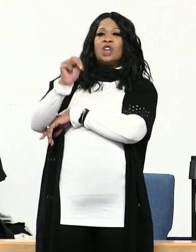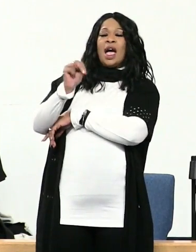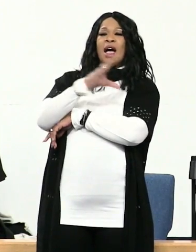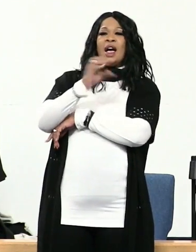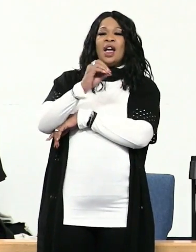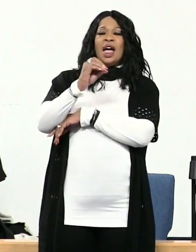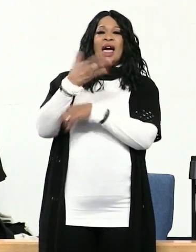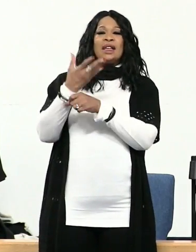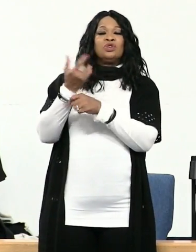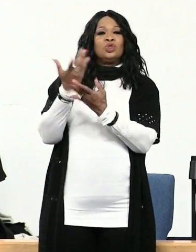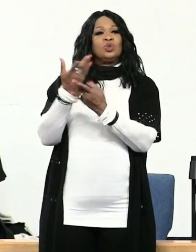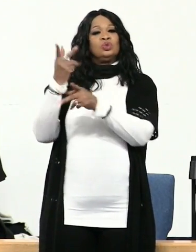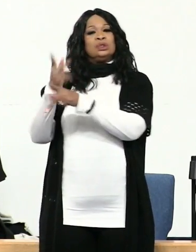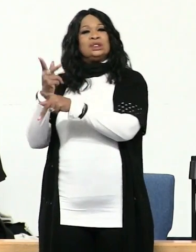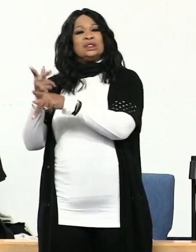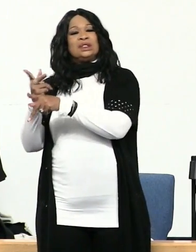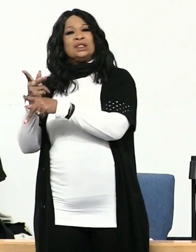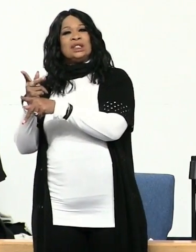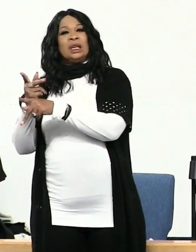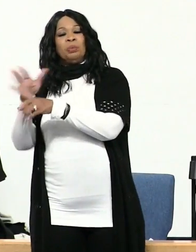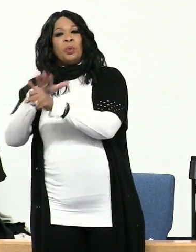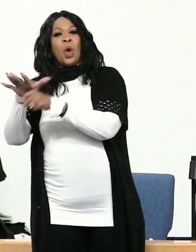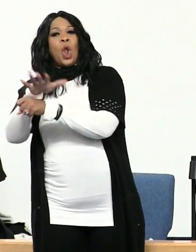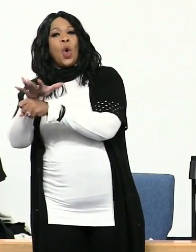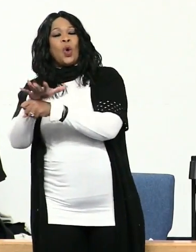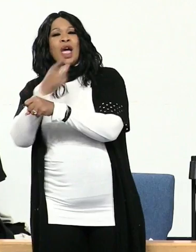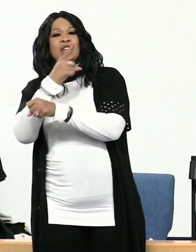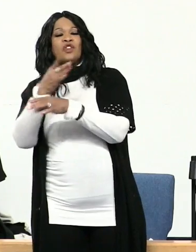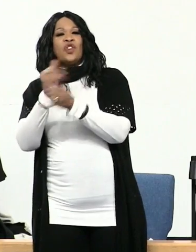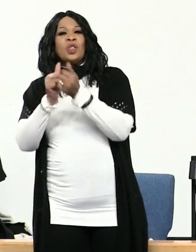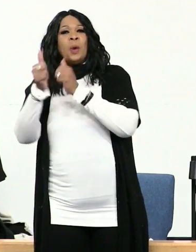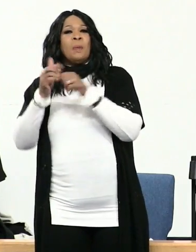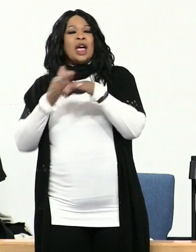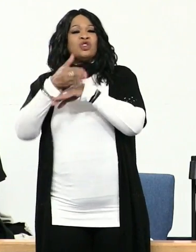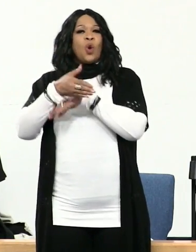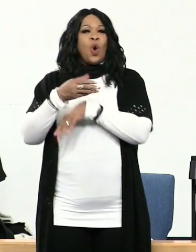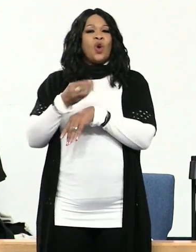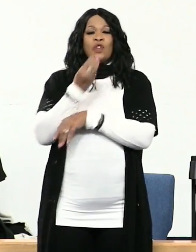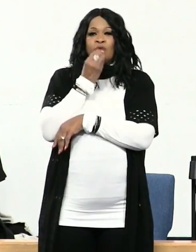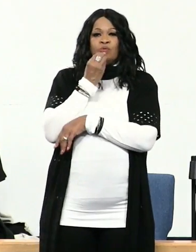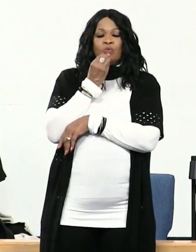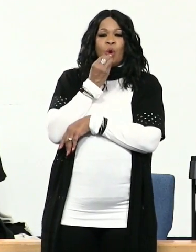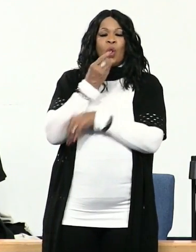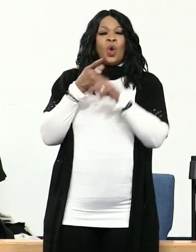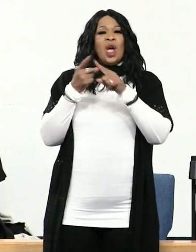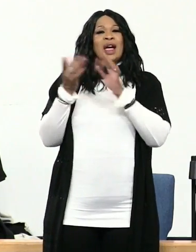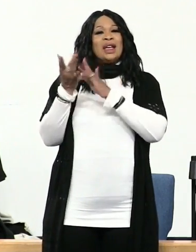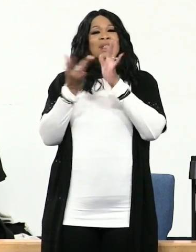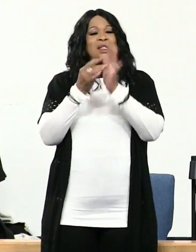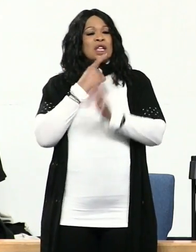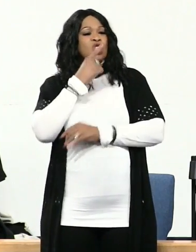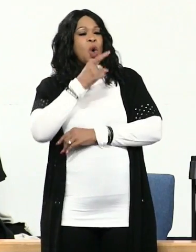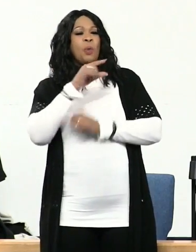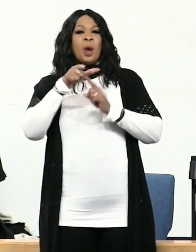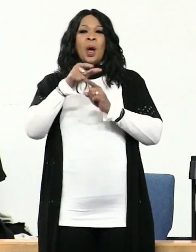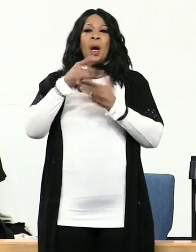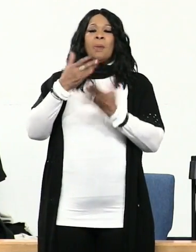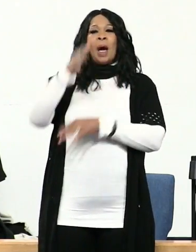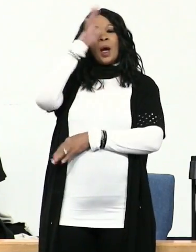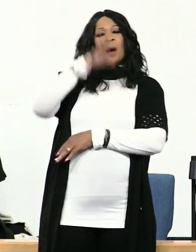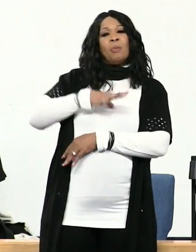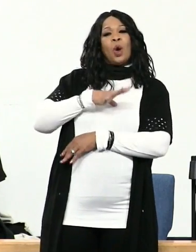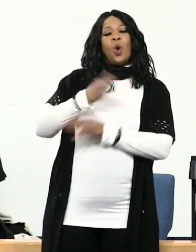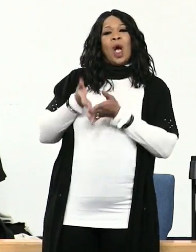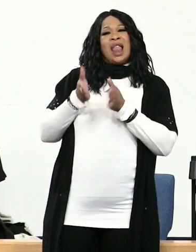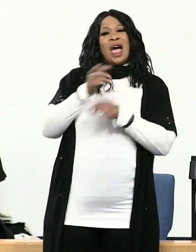for the Passover meal. Jesus told them about a man who would allow them to use his upper room so that